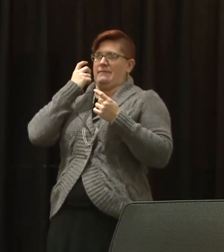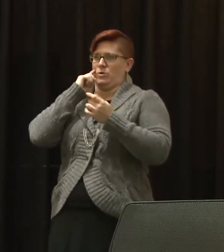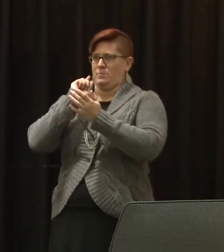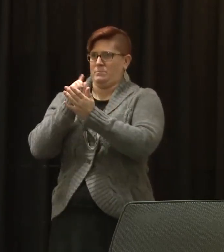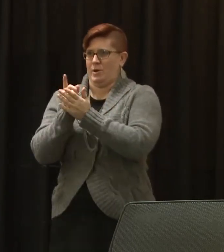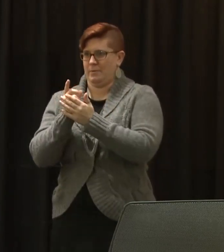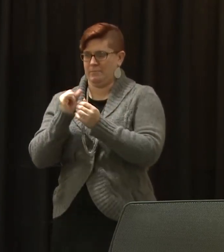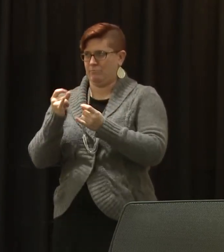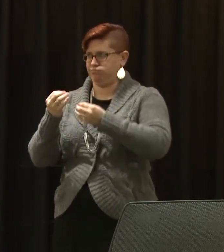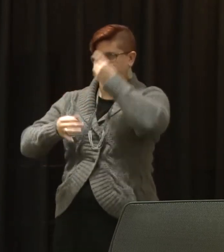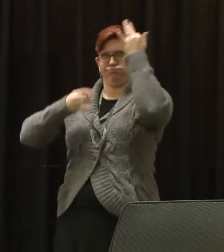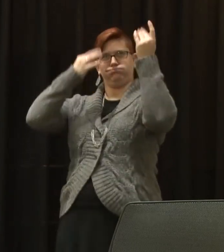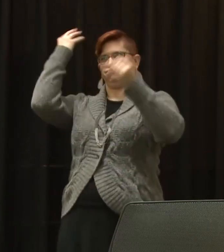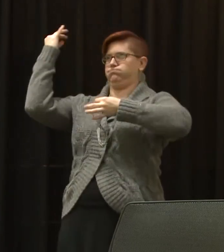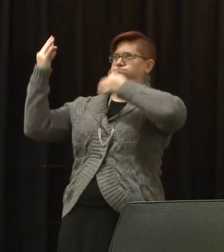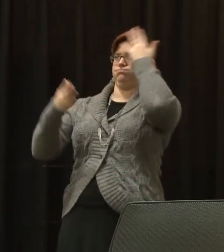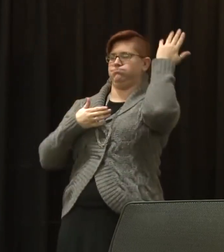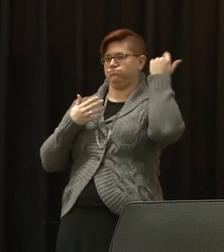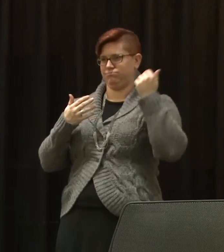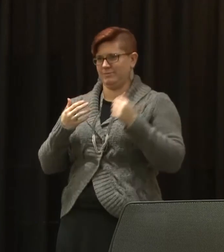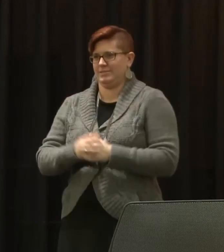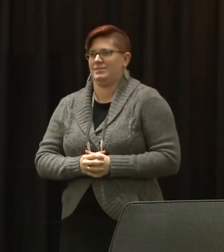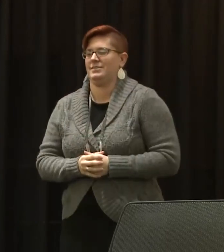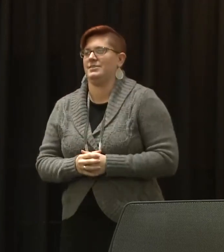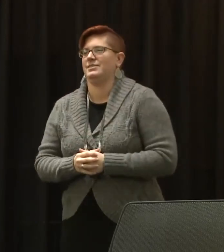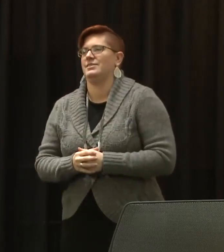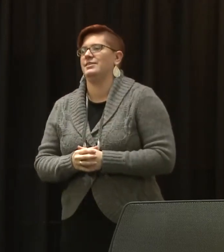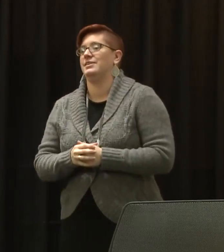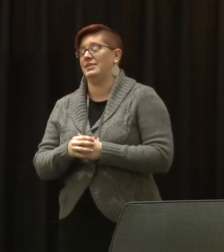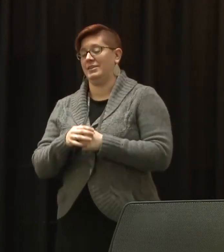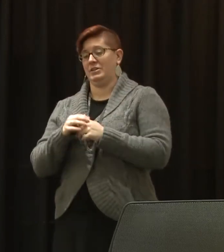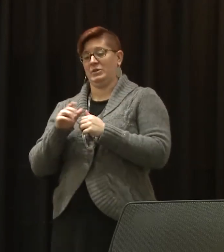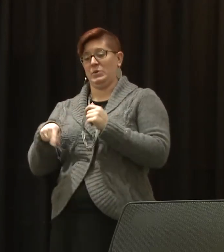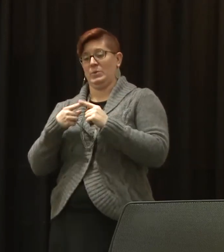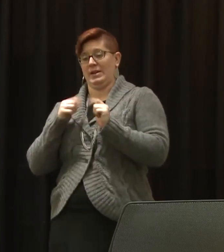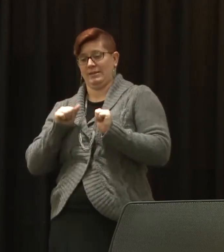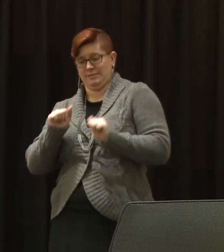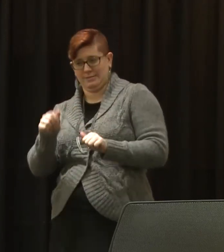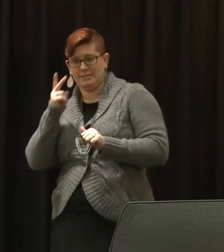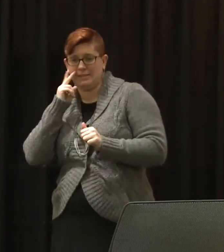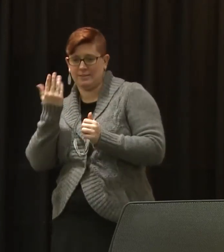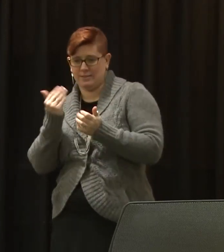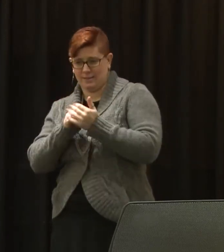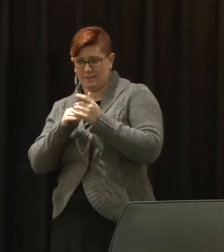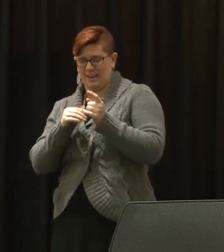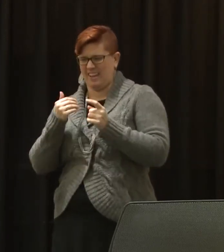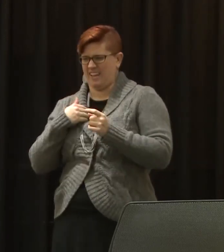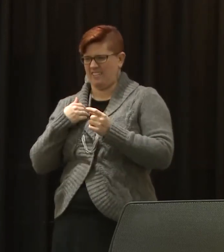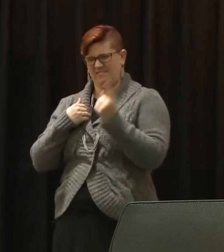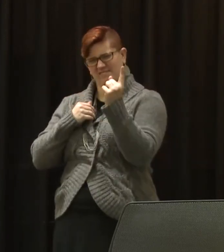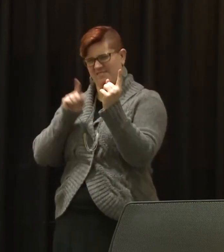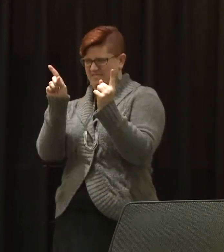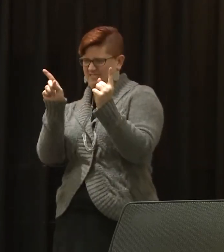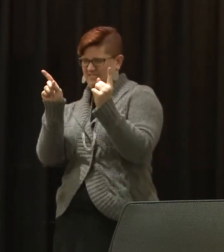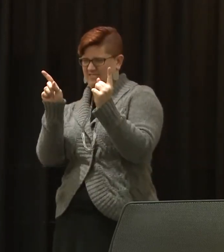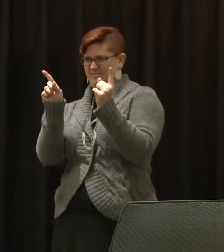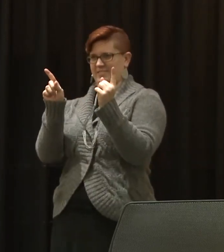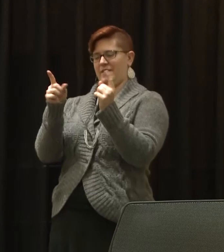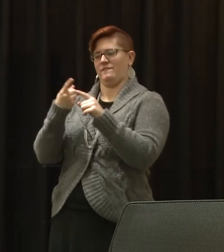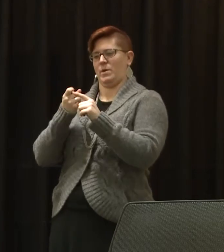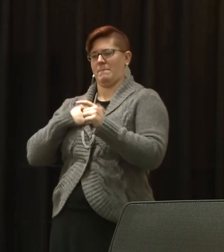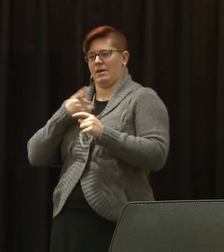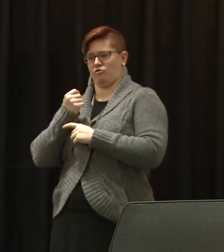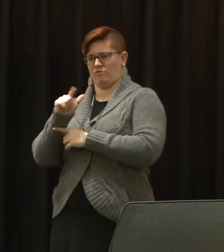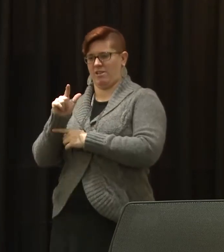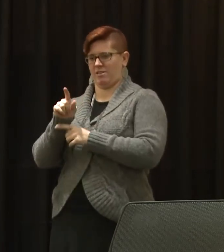momentarily by the spray of limbs that scatter across my windshield. When I can see again, two tendrils extend up from my grill, aimed out away from each